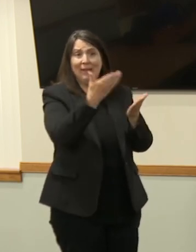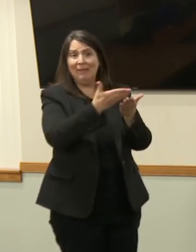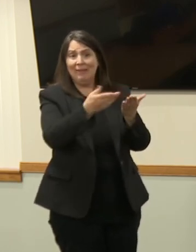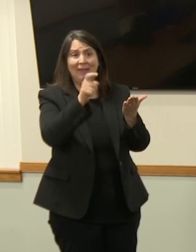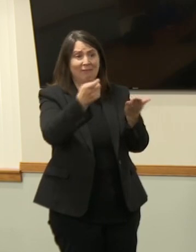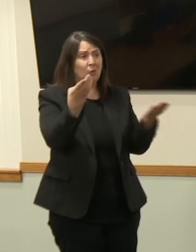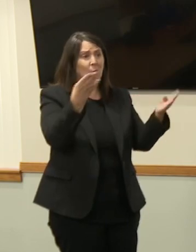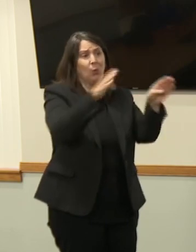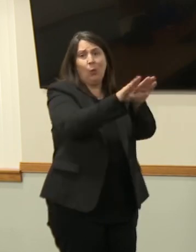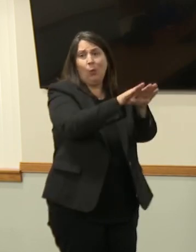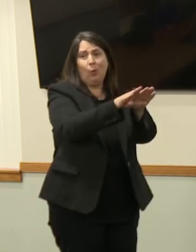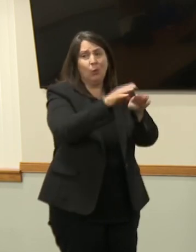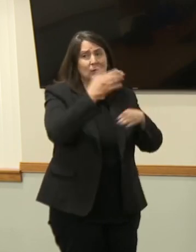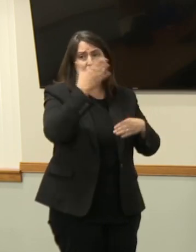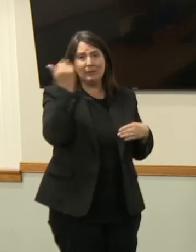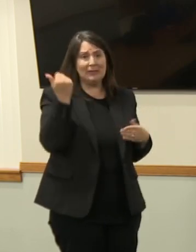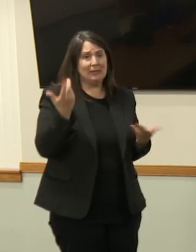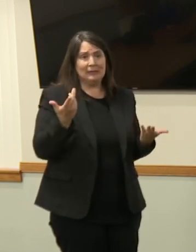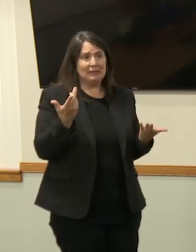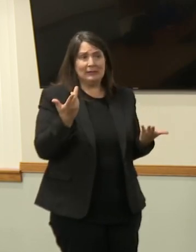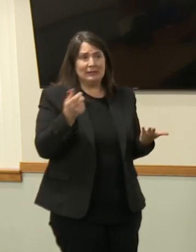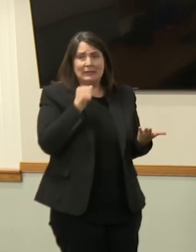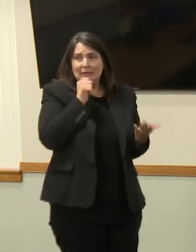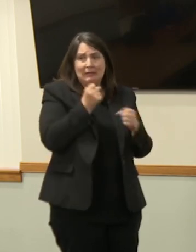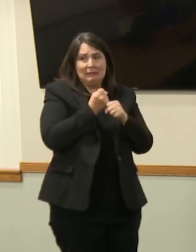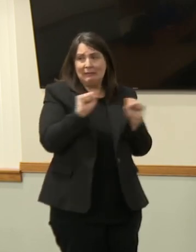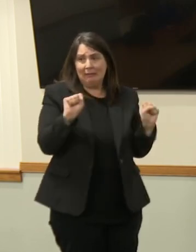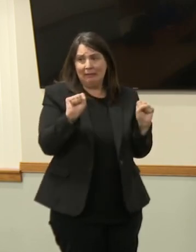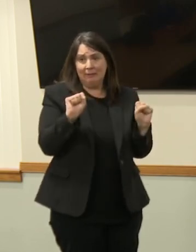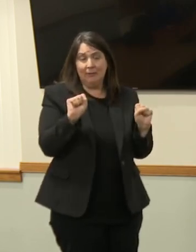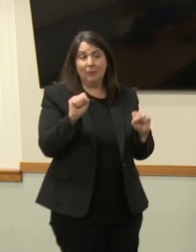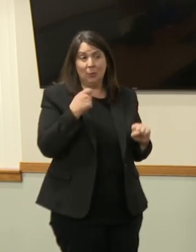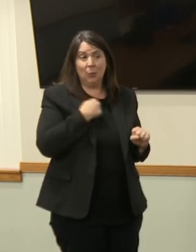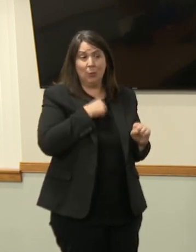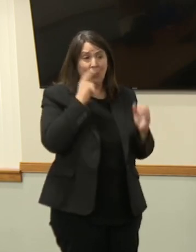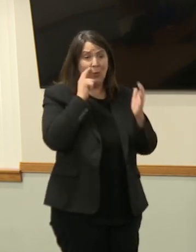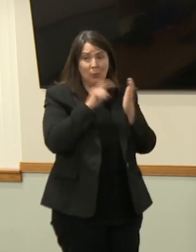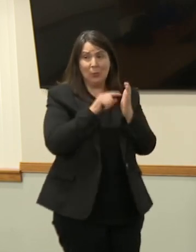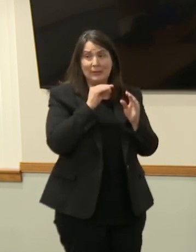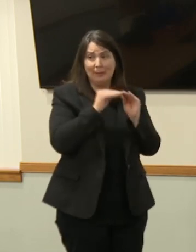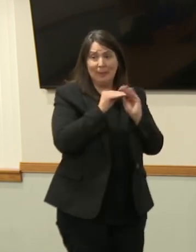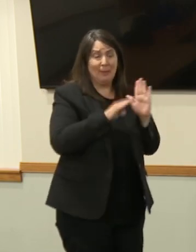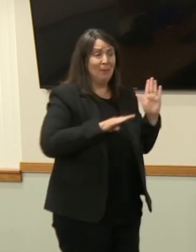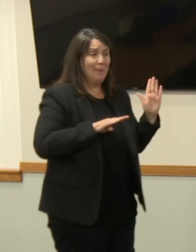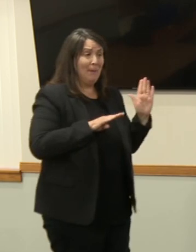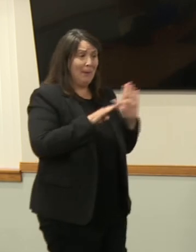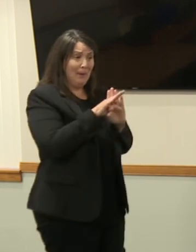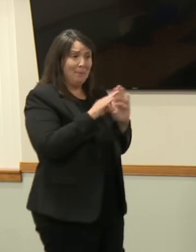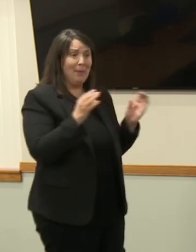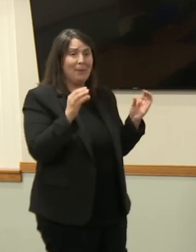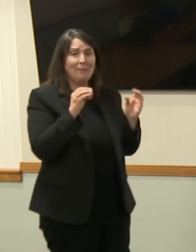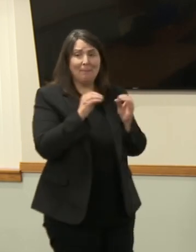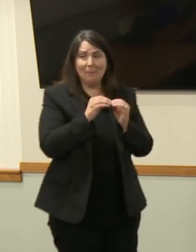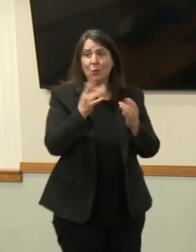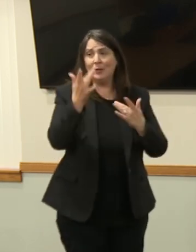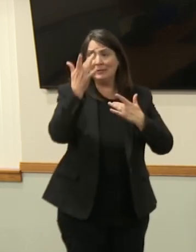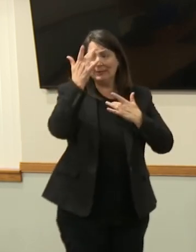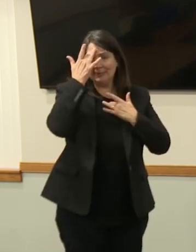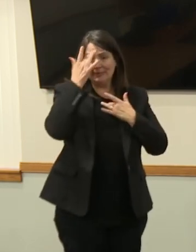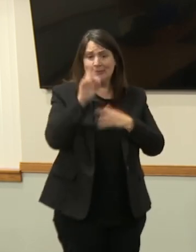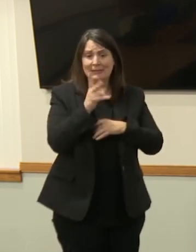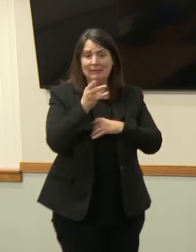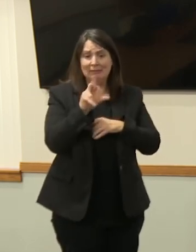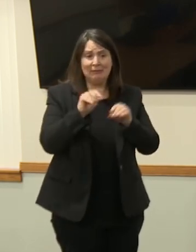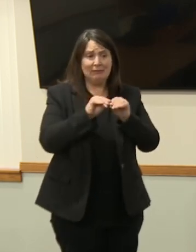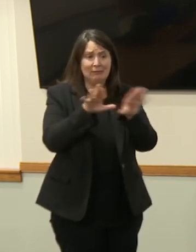nature. Right now, what we are seeing is that upward trend. And compared to previous, I think a great